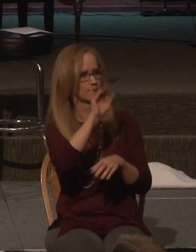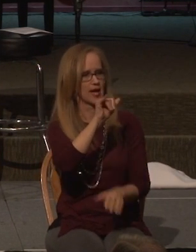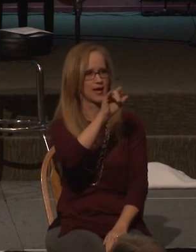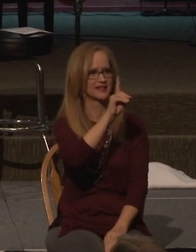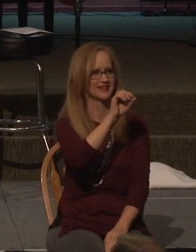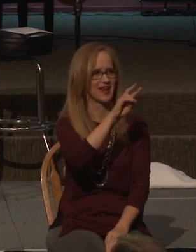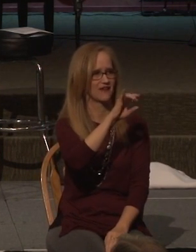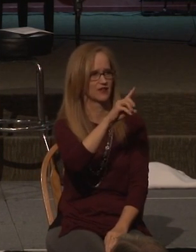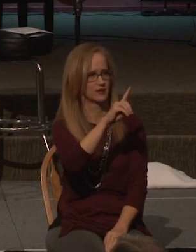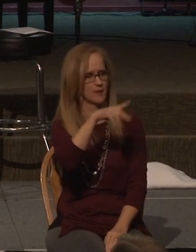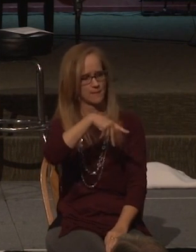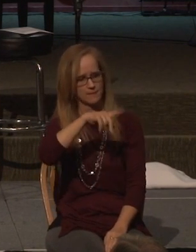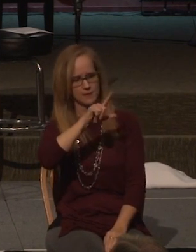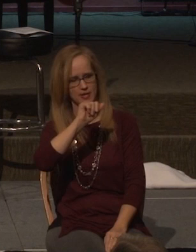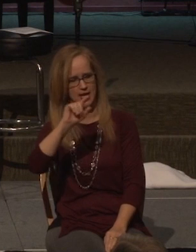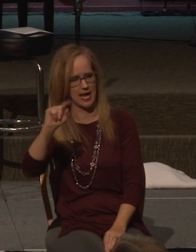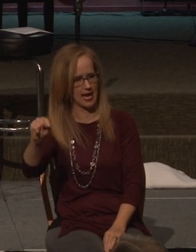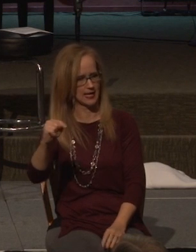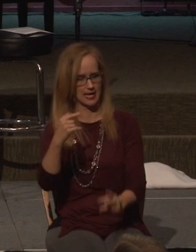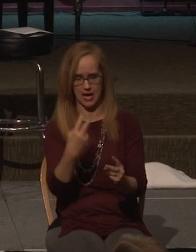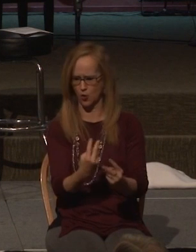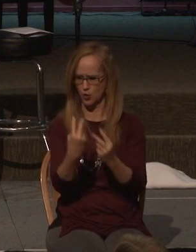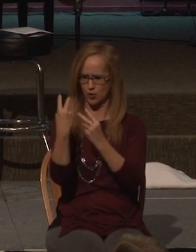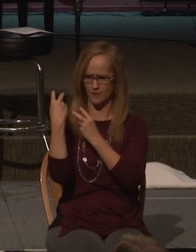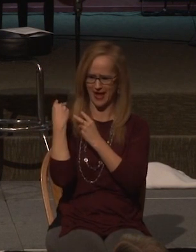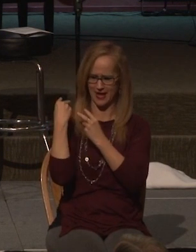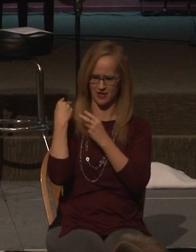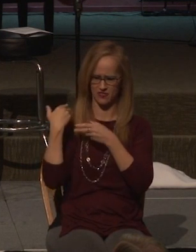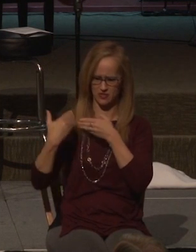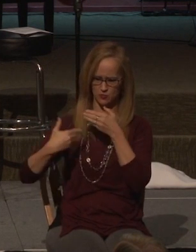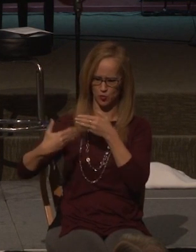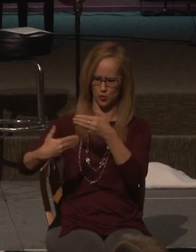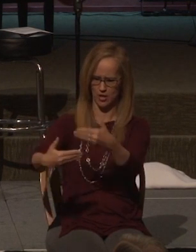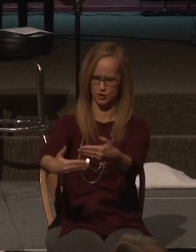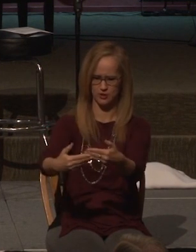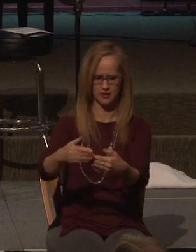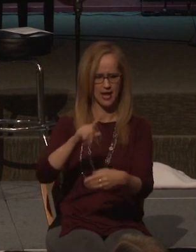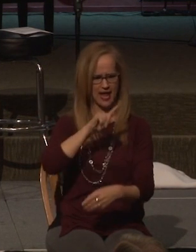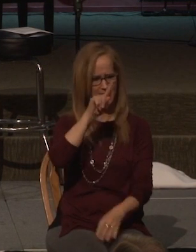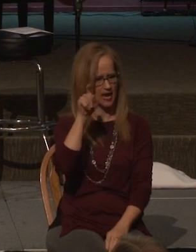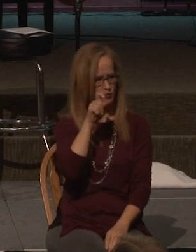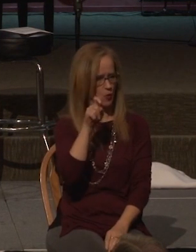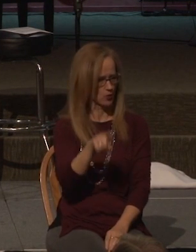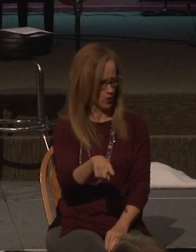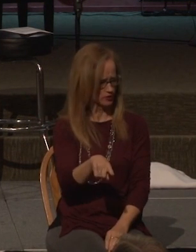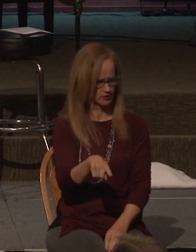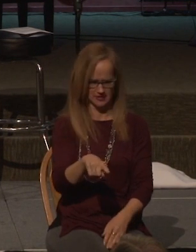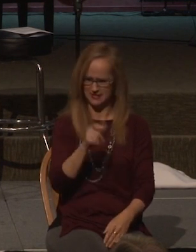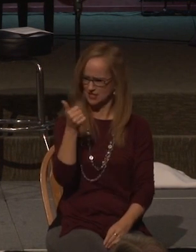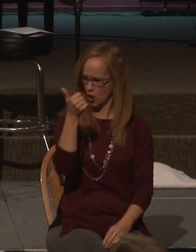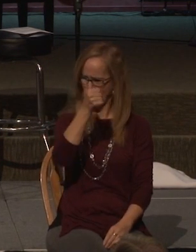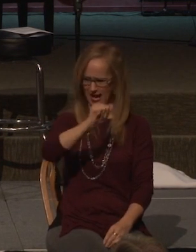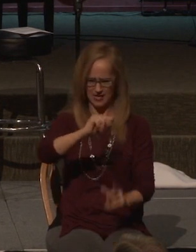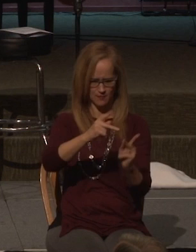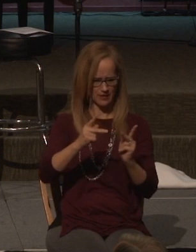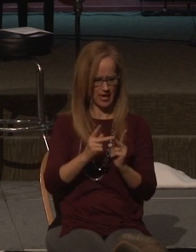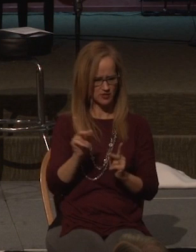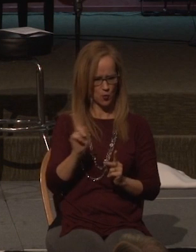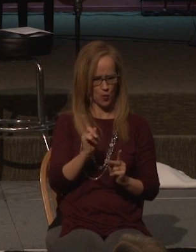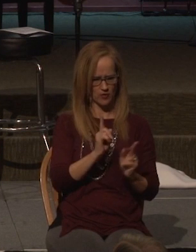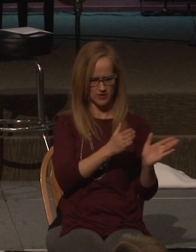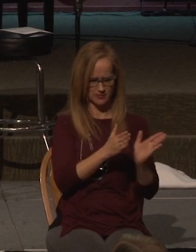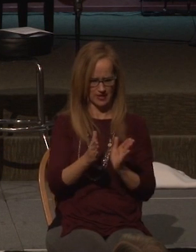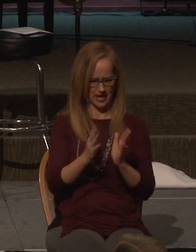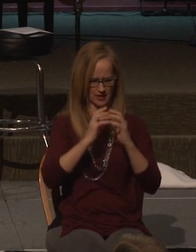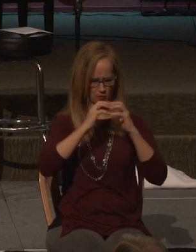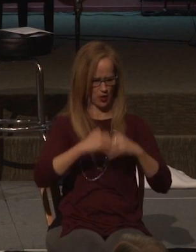he writes this. Says, "Now look back at this progression and ask one question. Is there any place where this plan can break